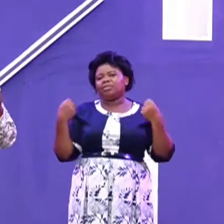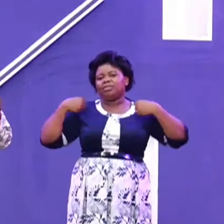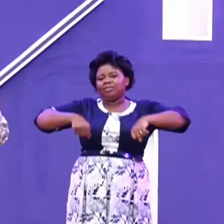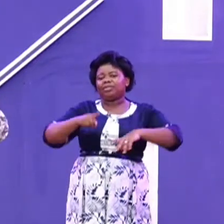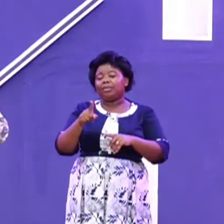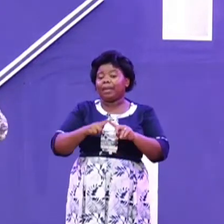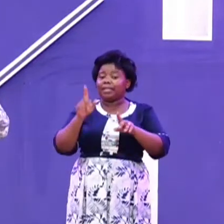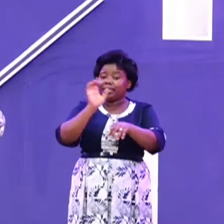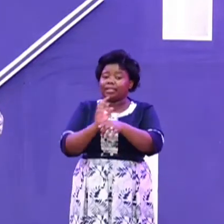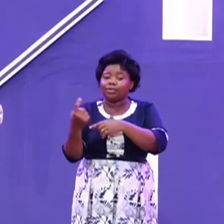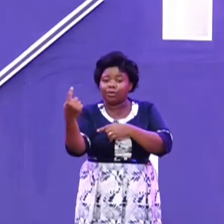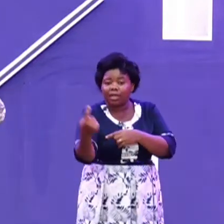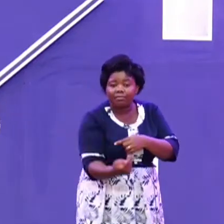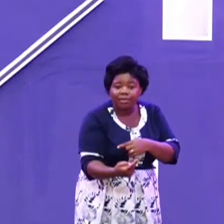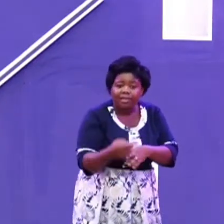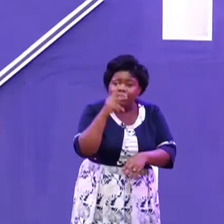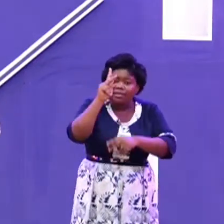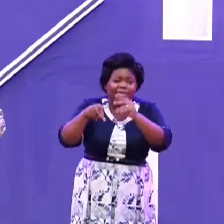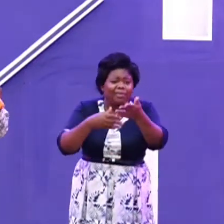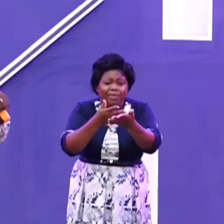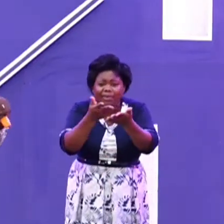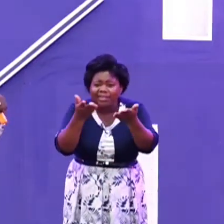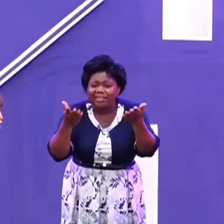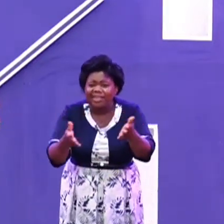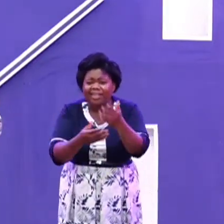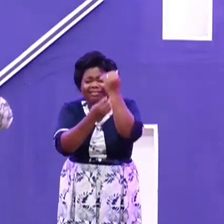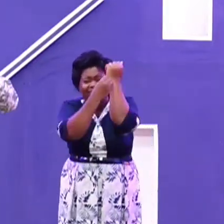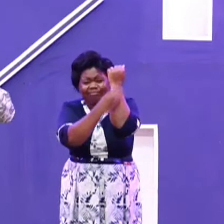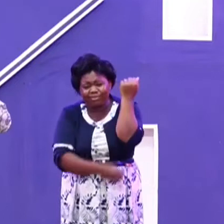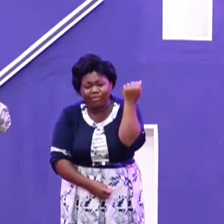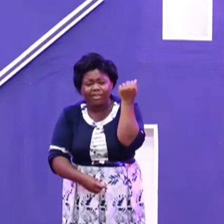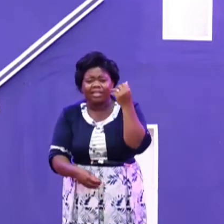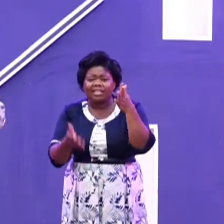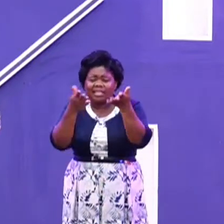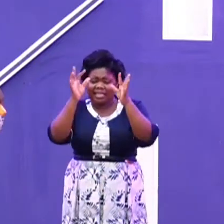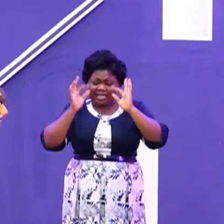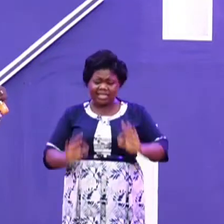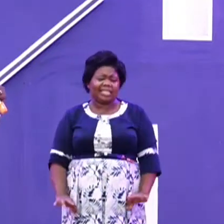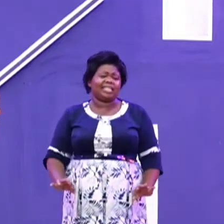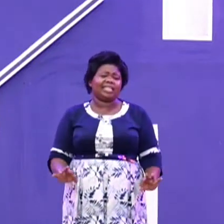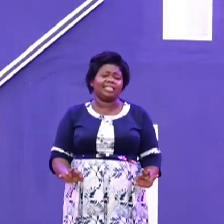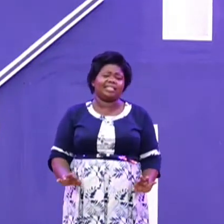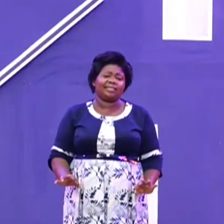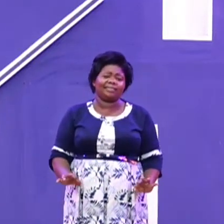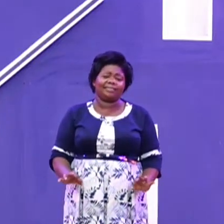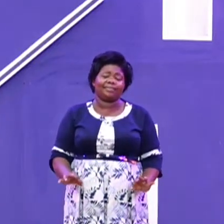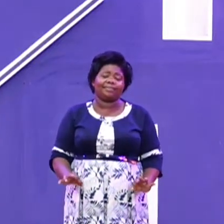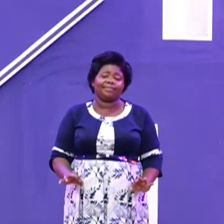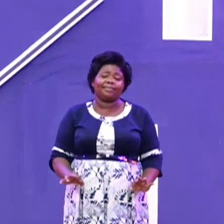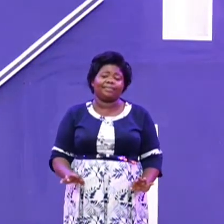kanisa moja. But in church where you abantu bali omu bafa. There are people dying. They are naked. Tabalina cha